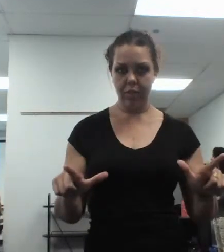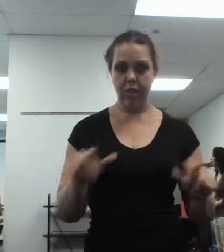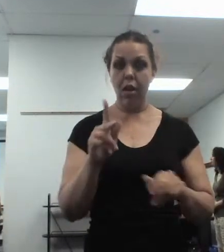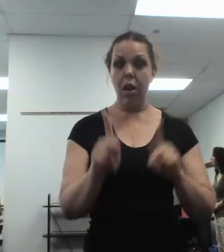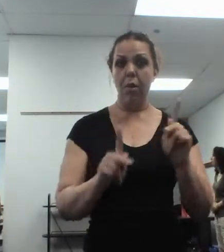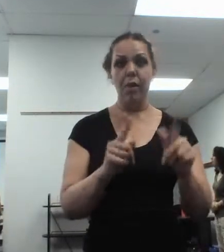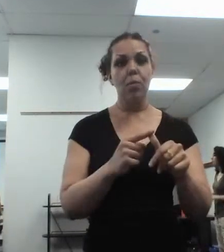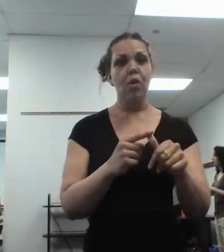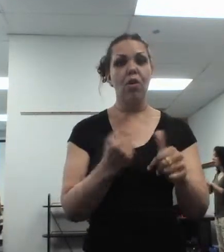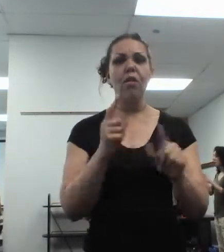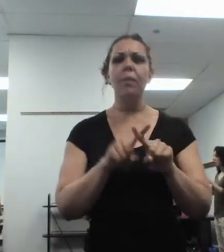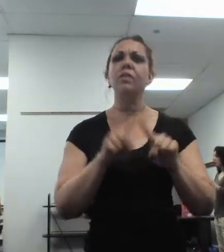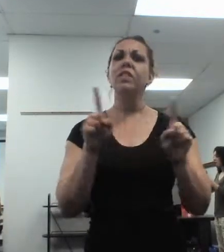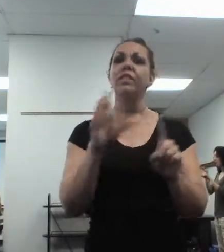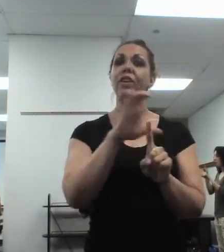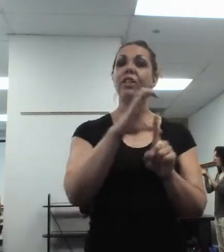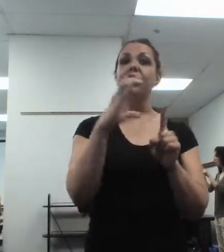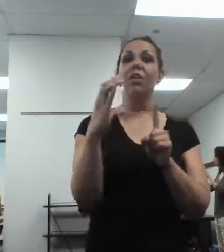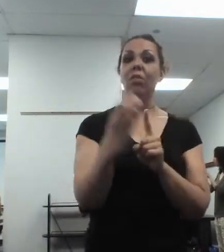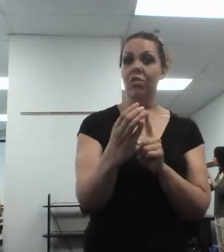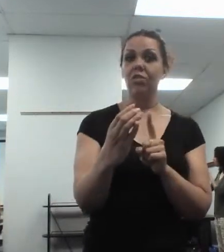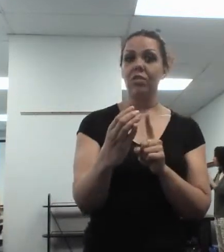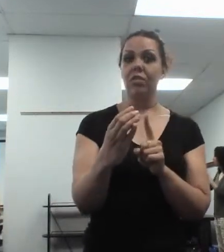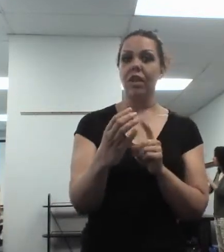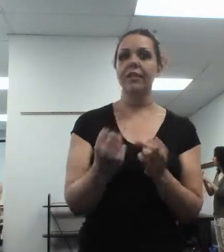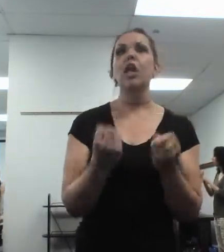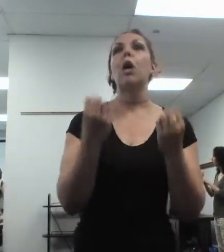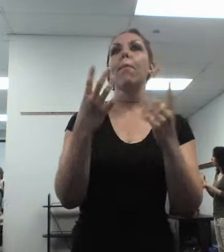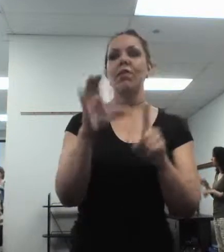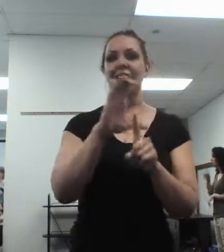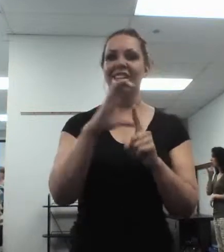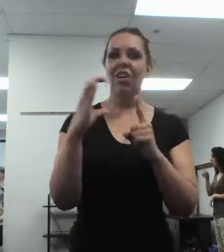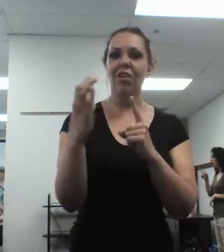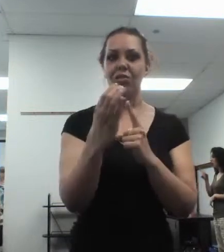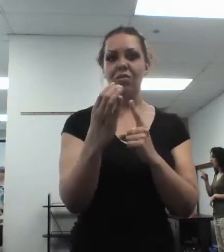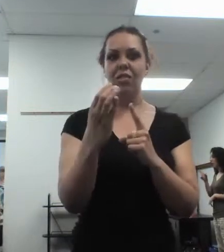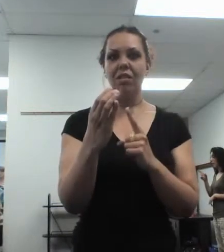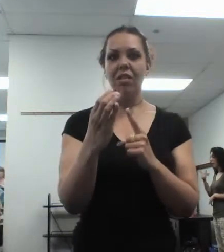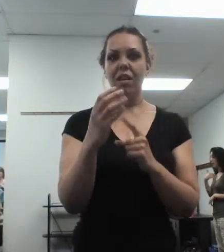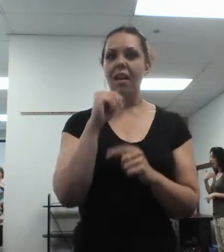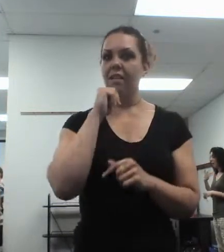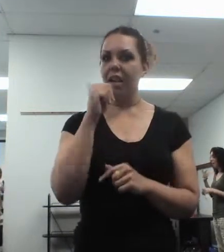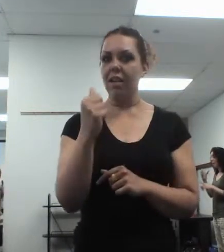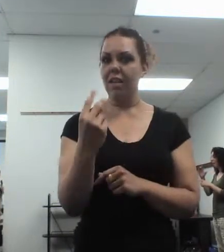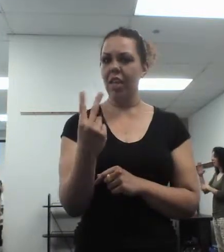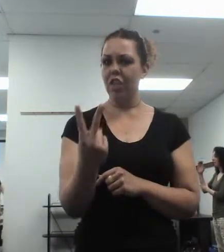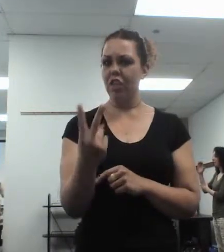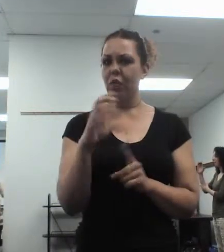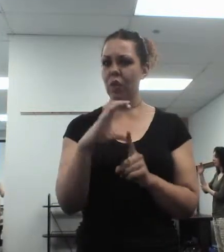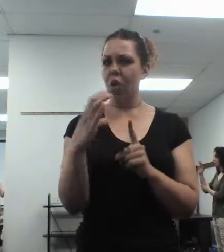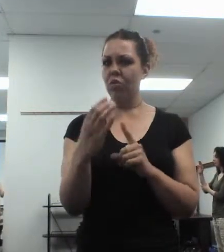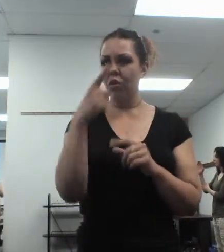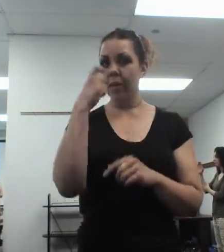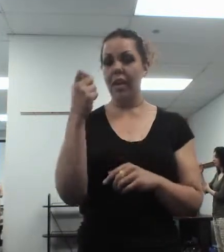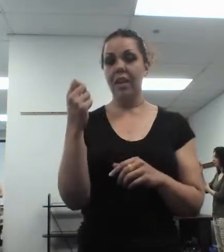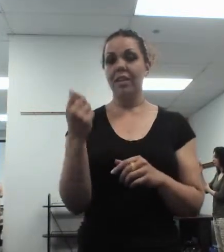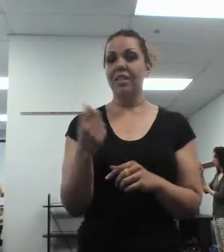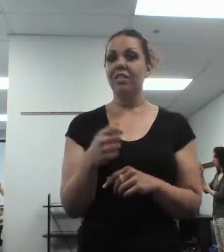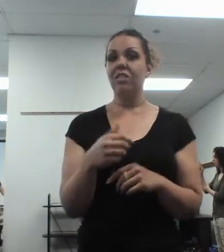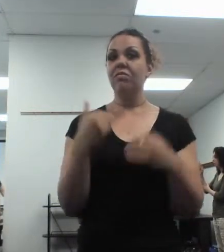different cultures, essentially multiculturalism and not just bicultural, because we deal with hearing people that have all